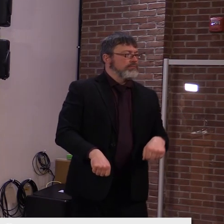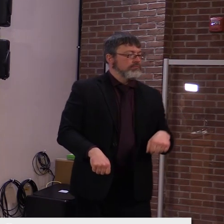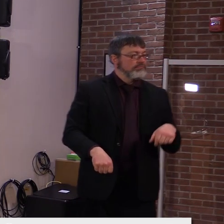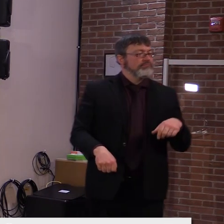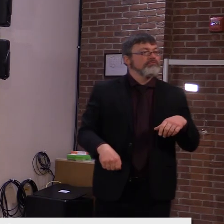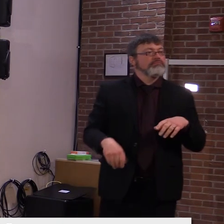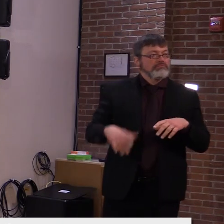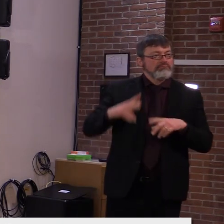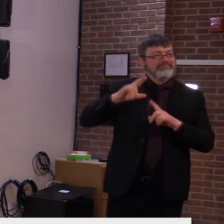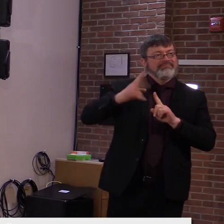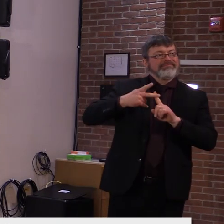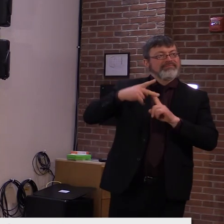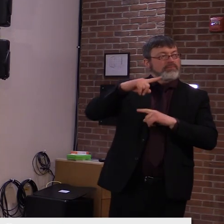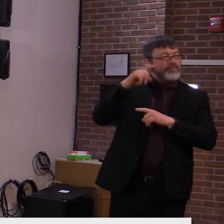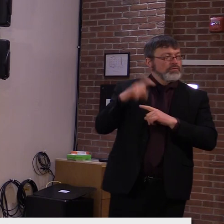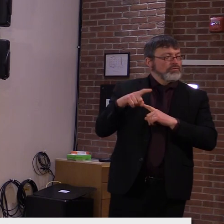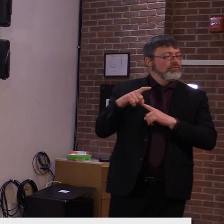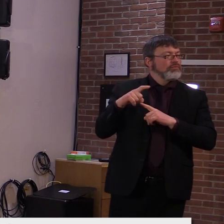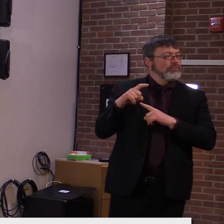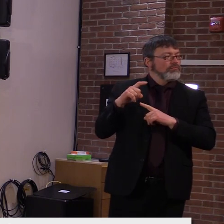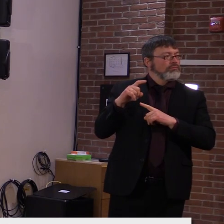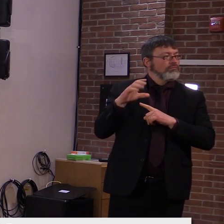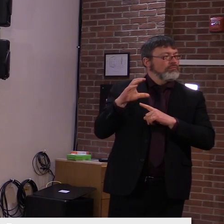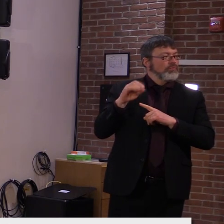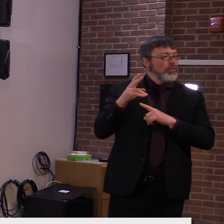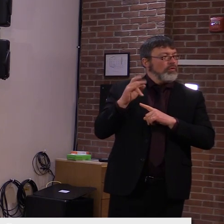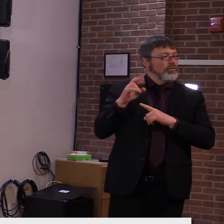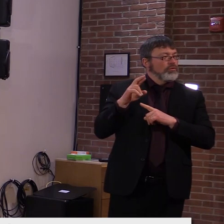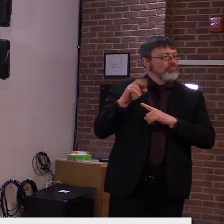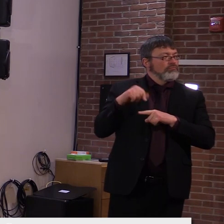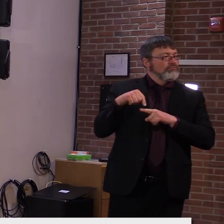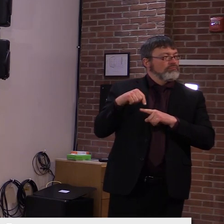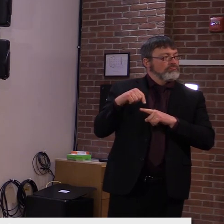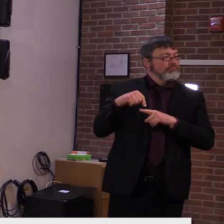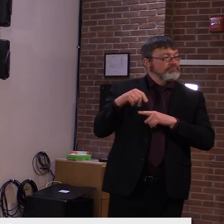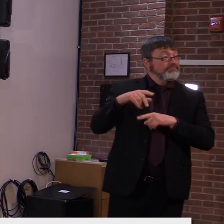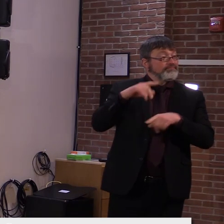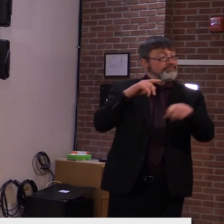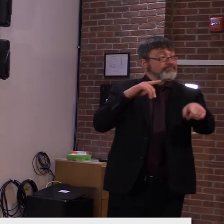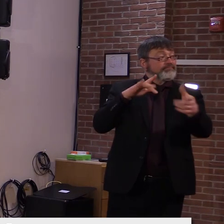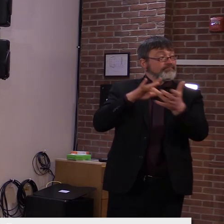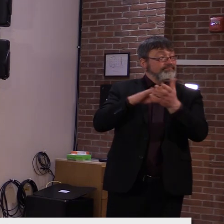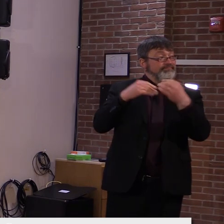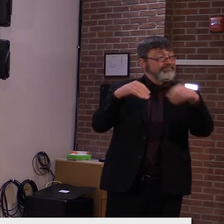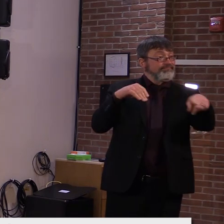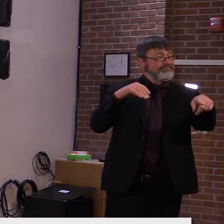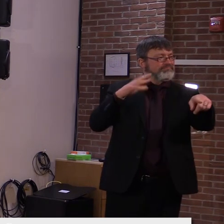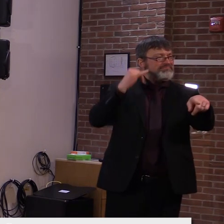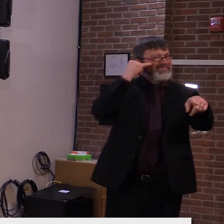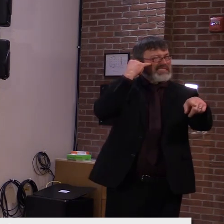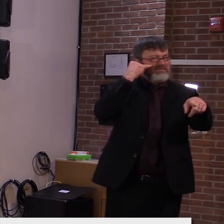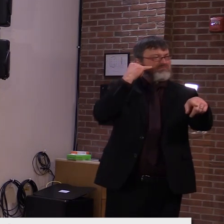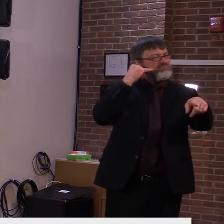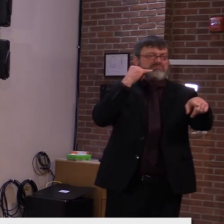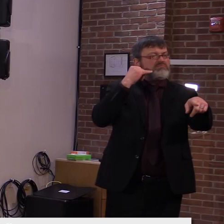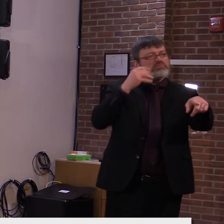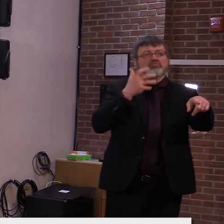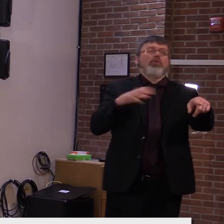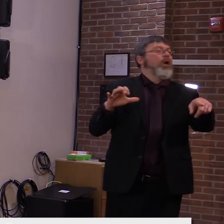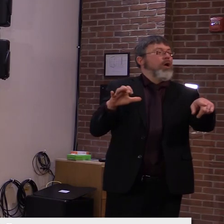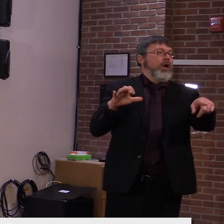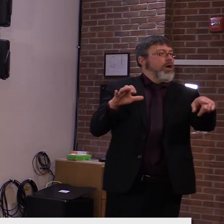if a pharmacy is unwilling to integrate into the Vermont program, does the state have the authority to decline having